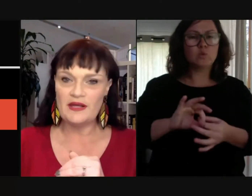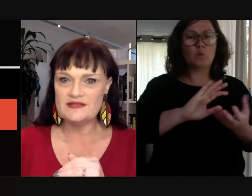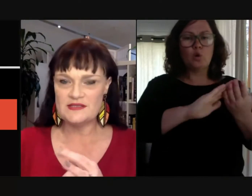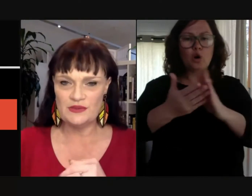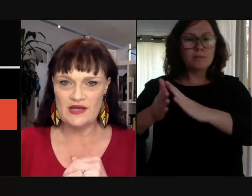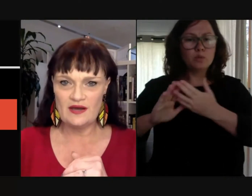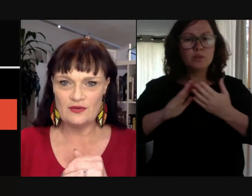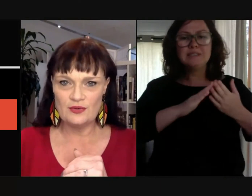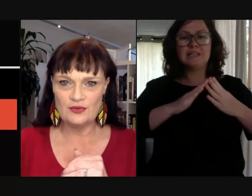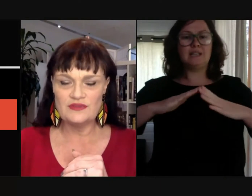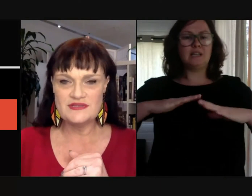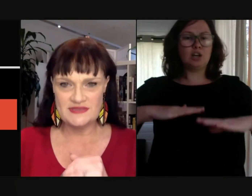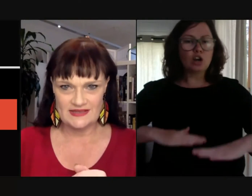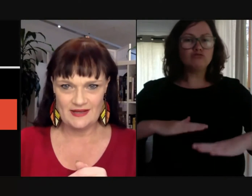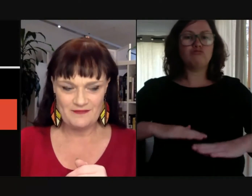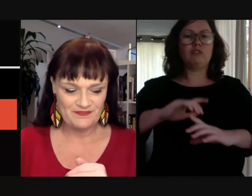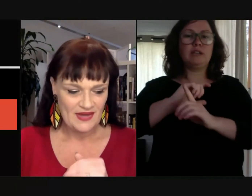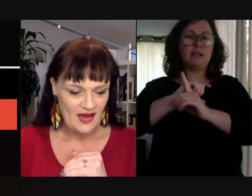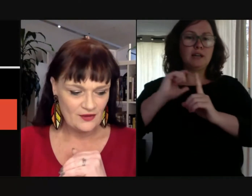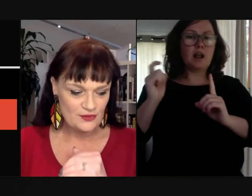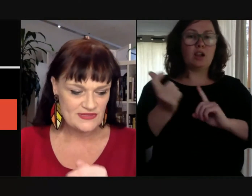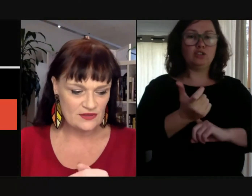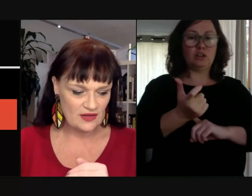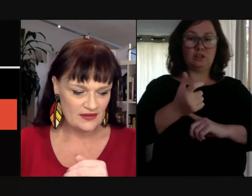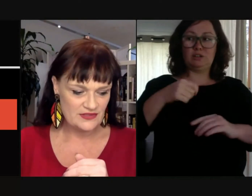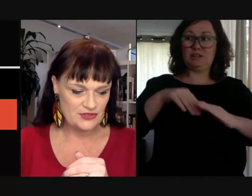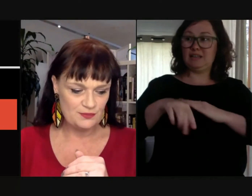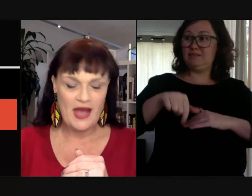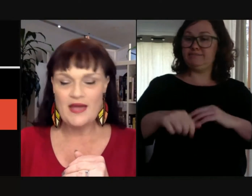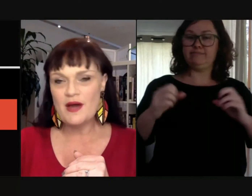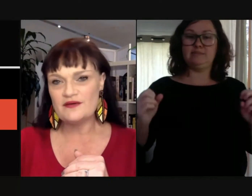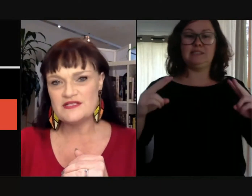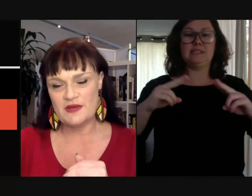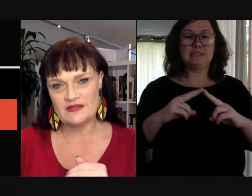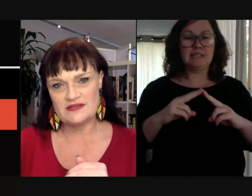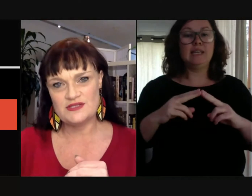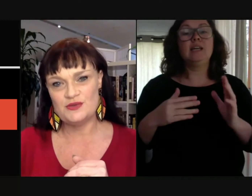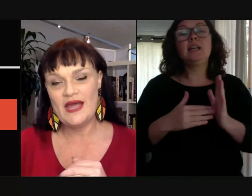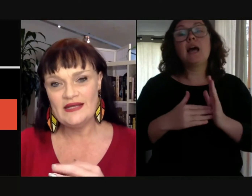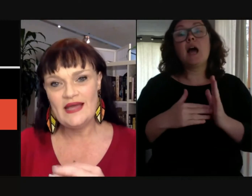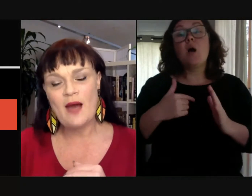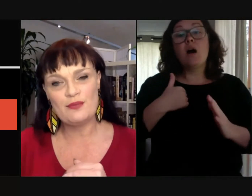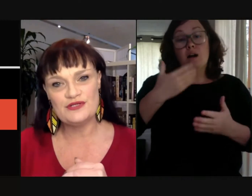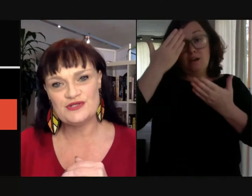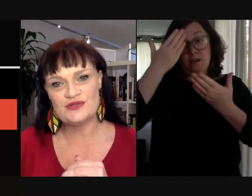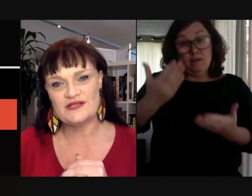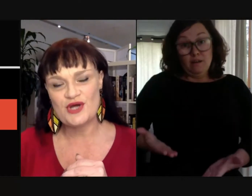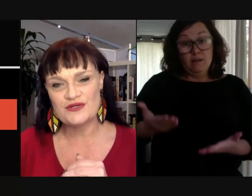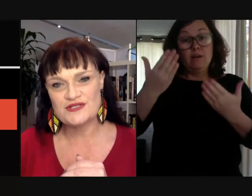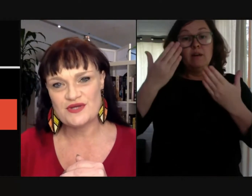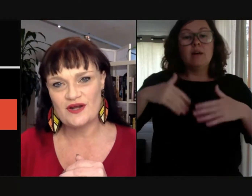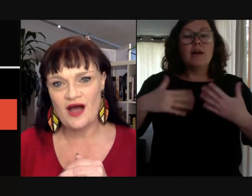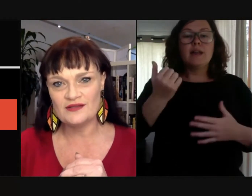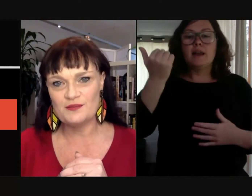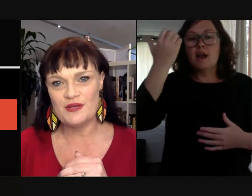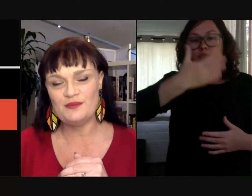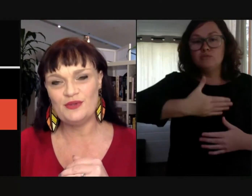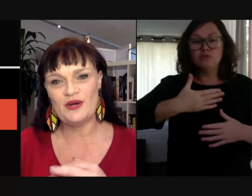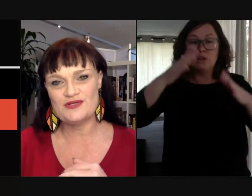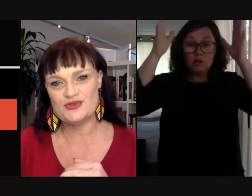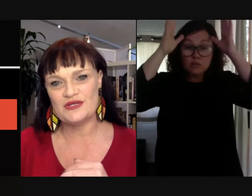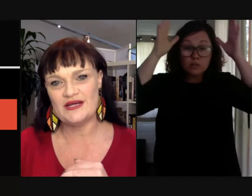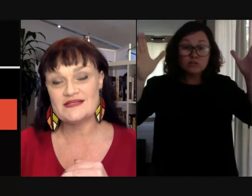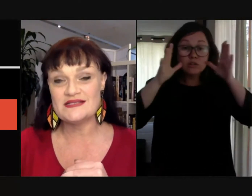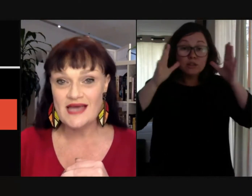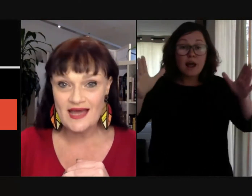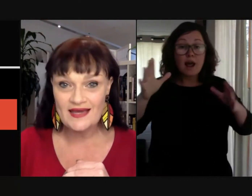this place that we now call Sydney. I'd also like to pay my respects to any Aboriginal and Torres Strait Islander people who